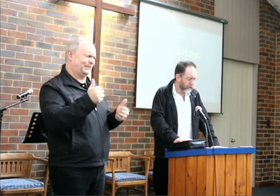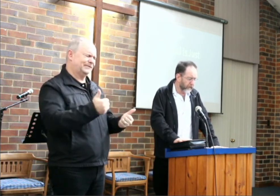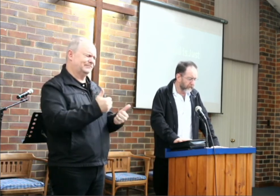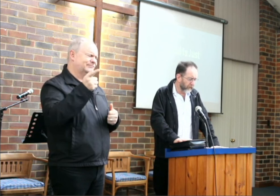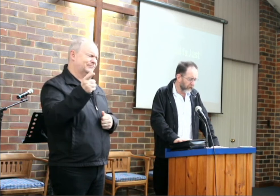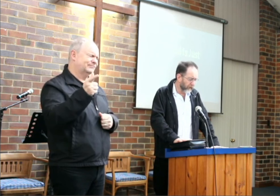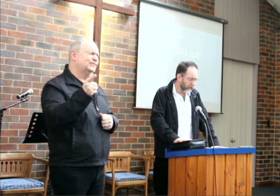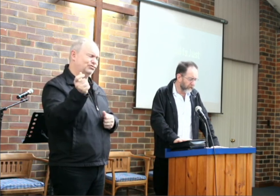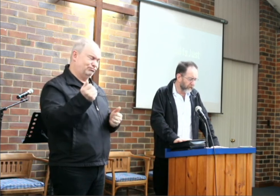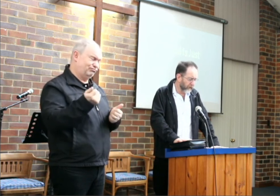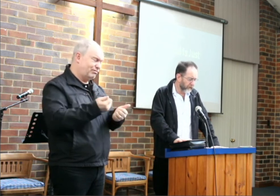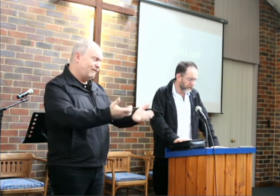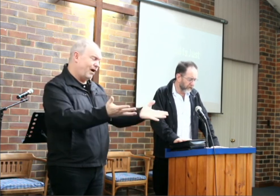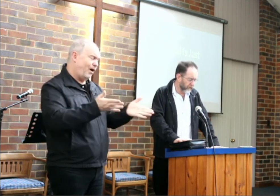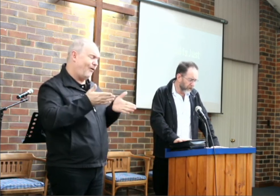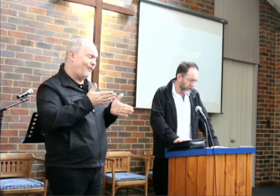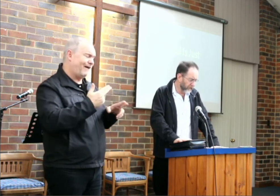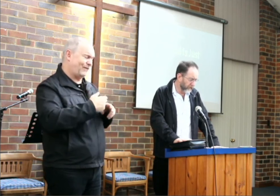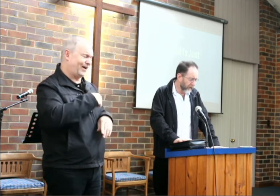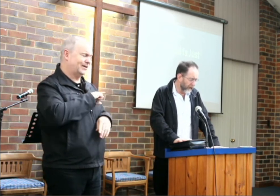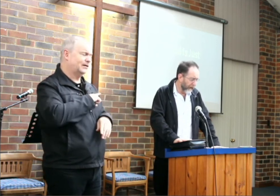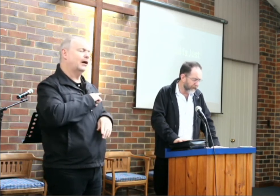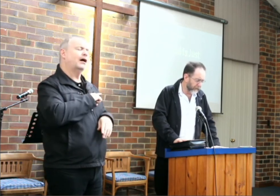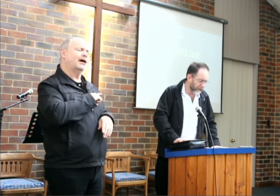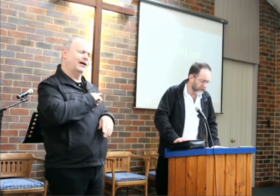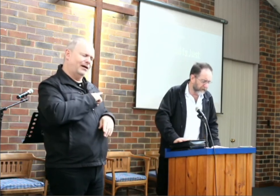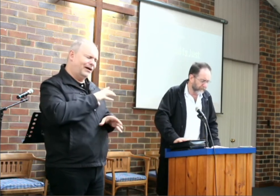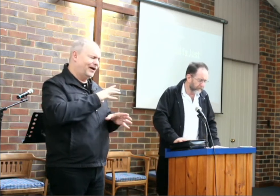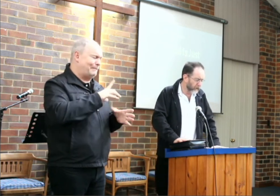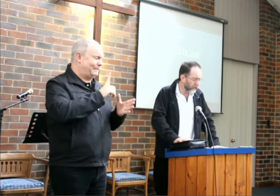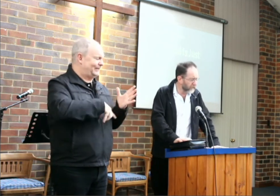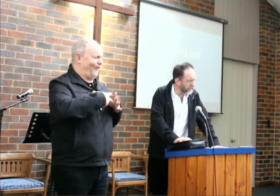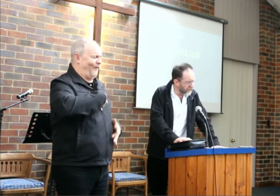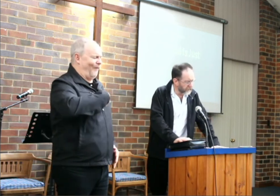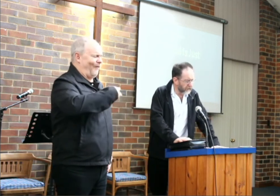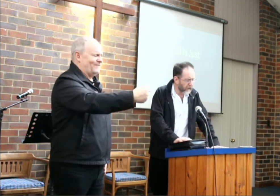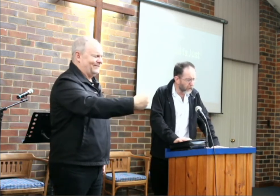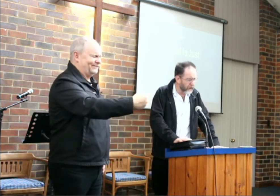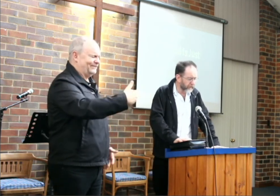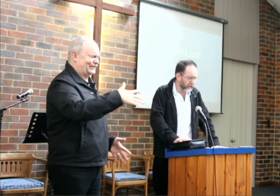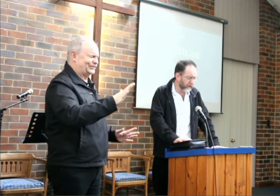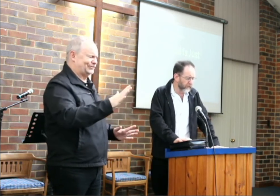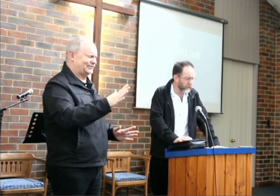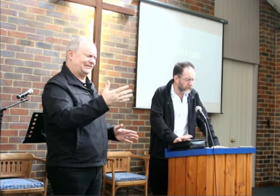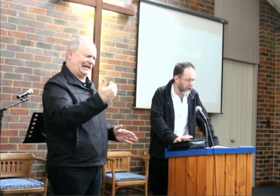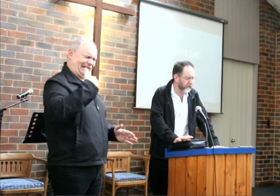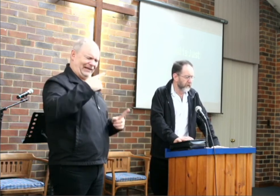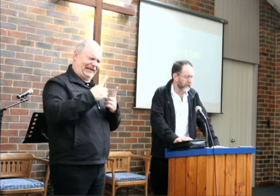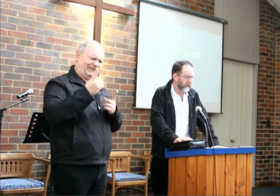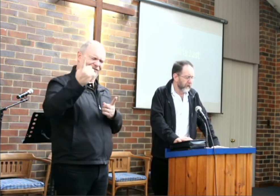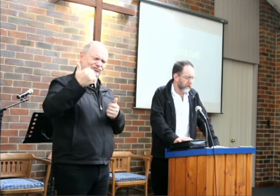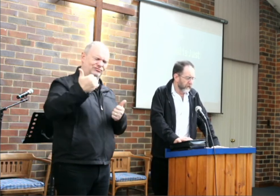And you have provided a way for us not to get that punishment. You have given us a wonderful gift, your